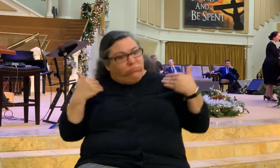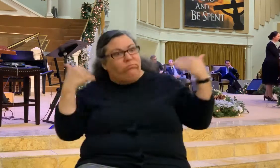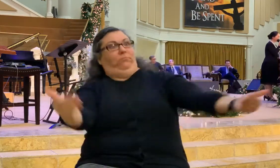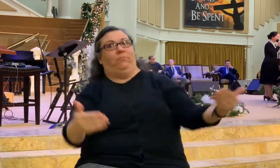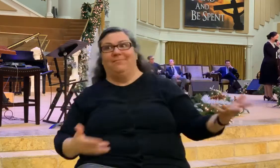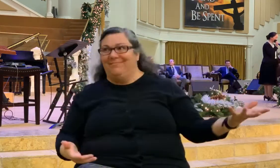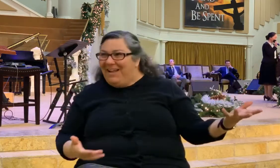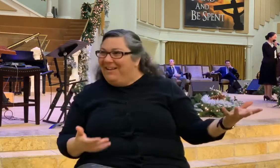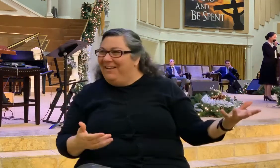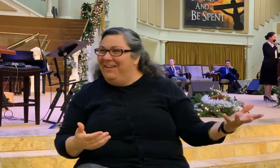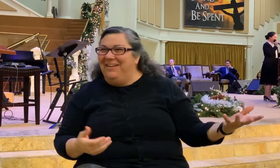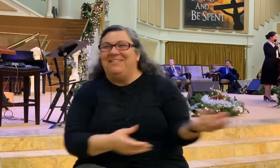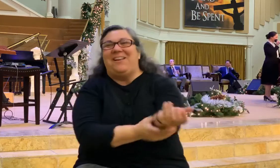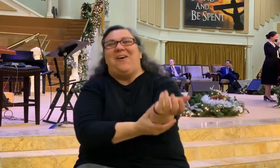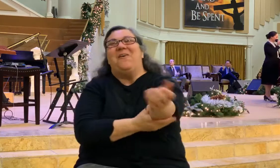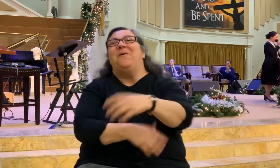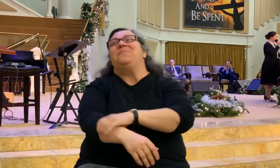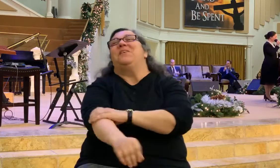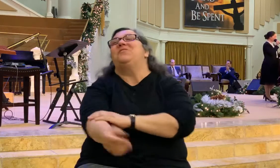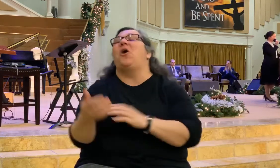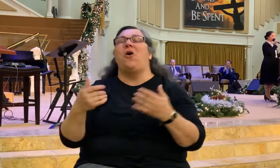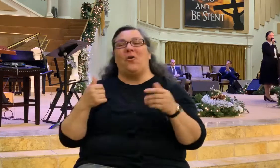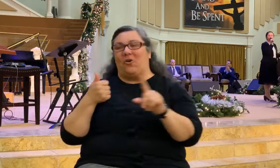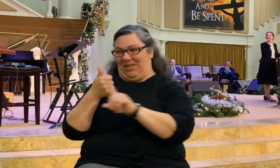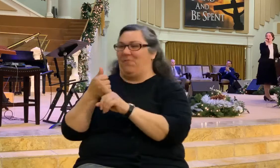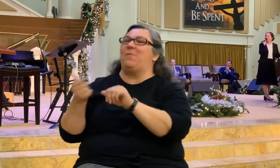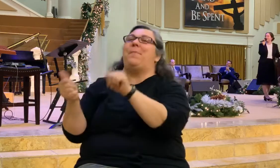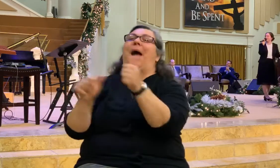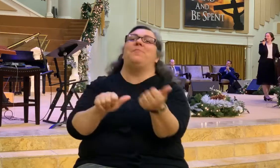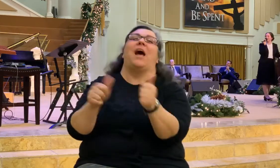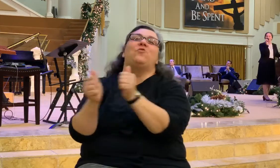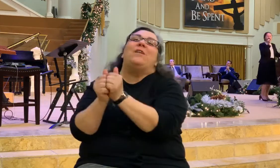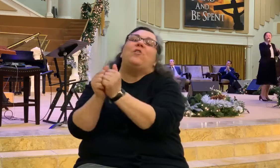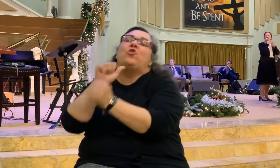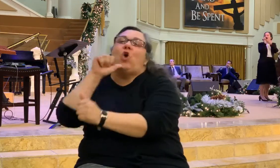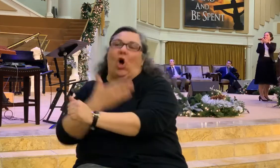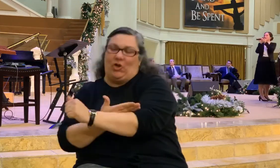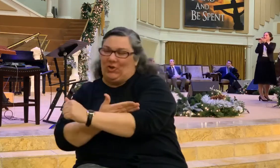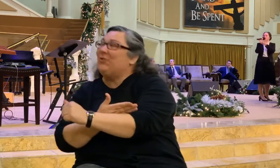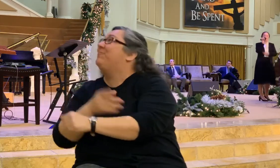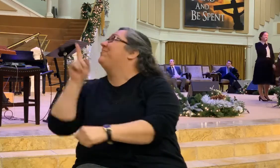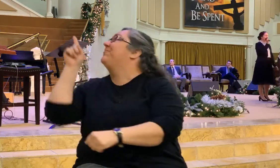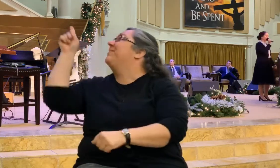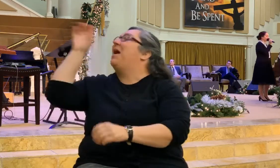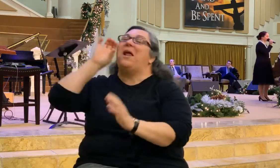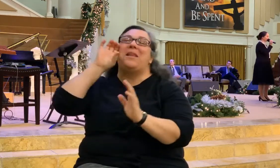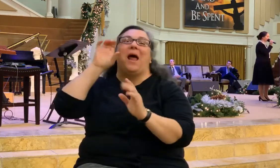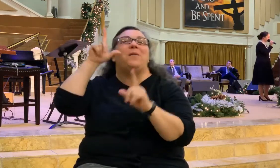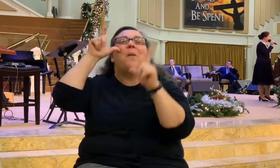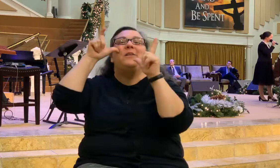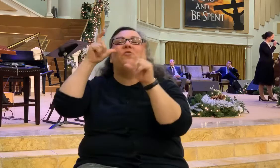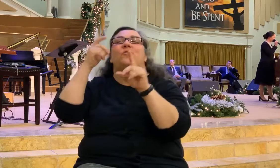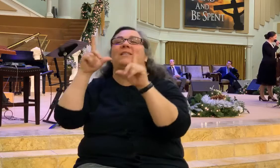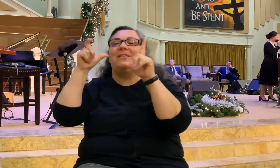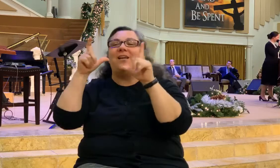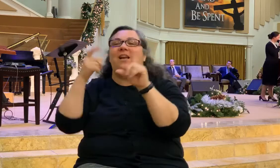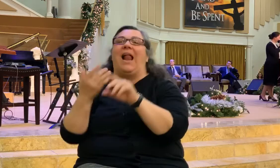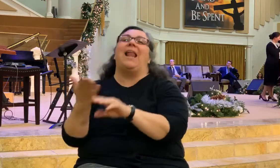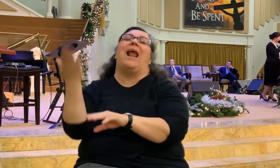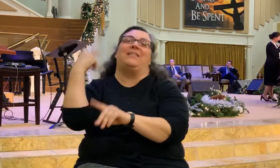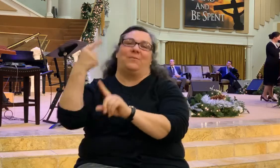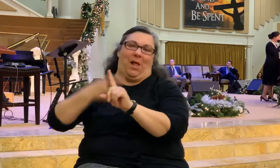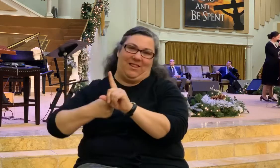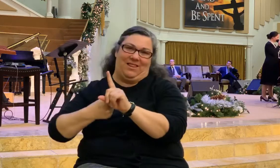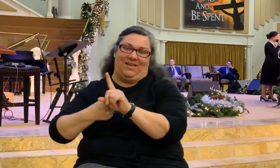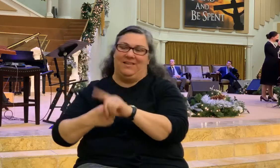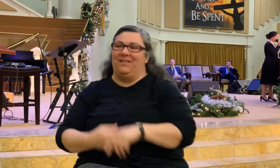let's do this. And she was baptized with her daughter. This picture was taken a month ago. So this is